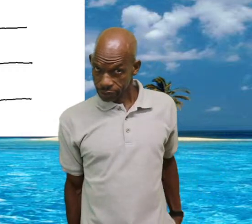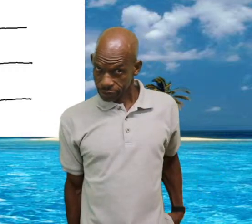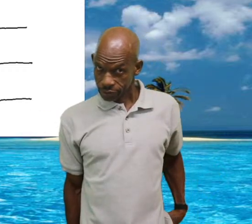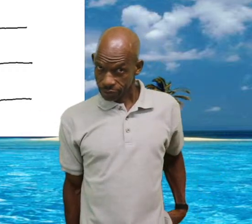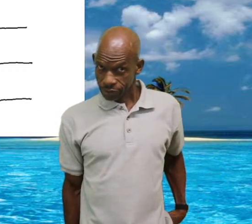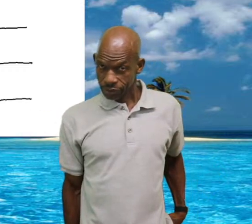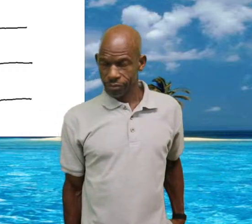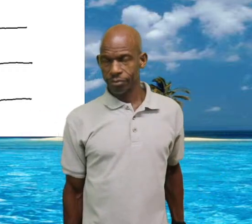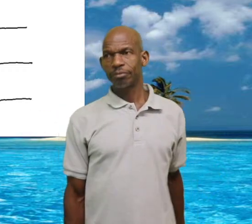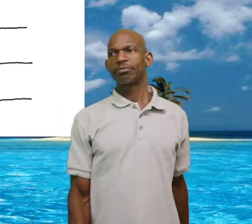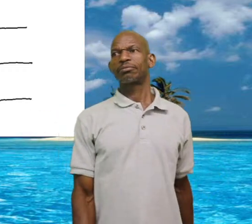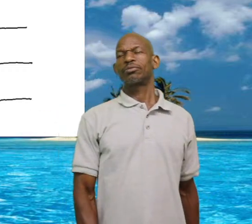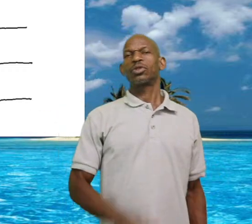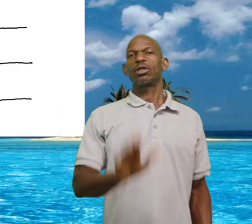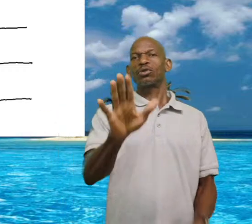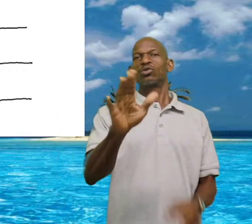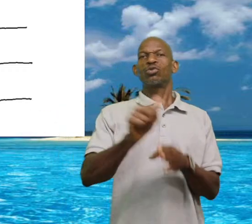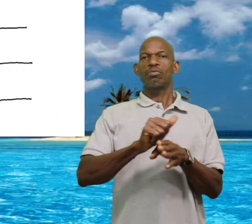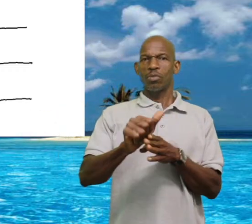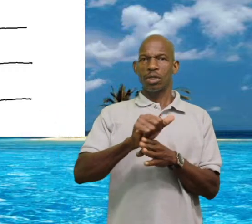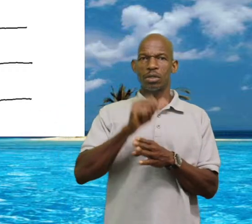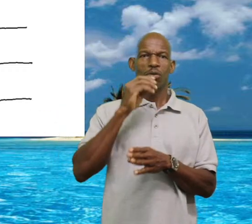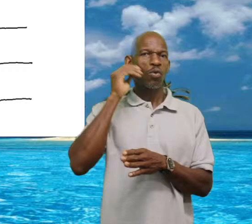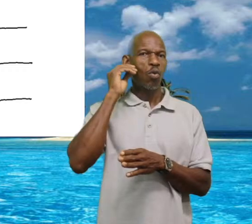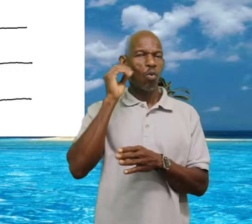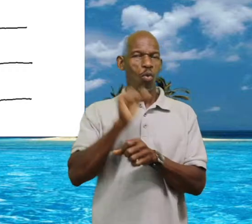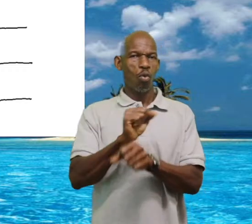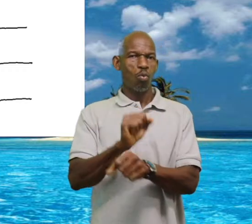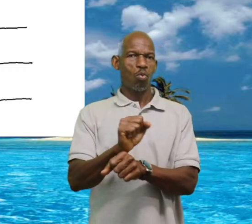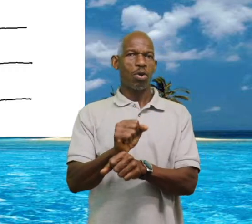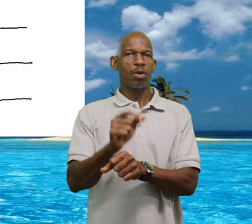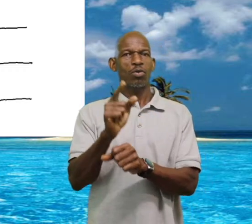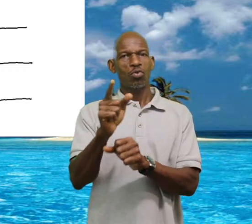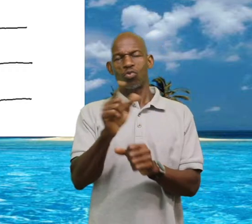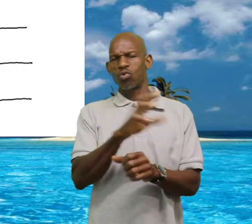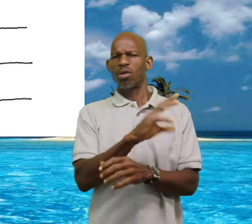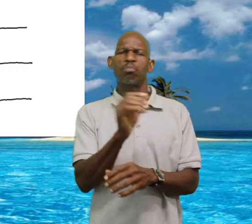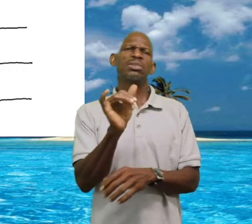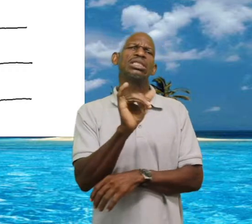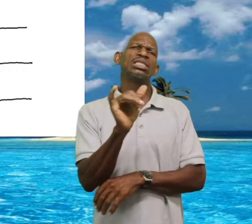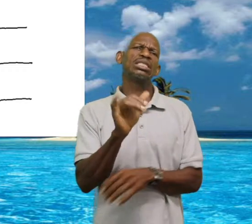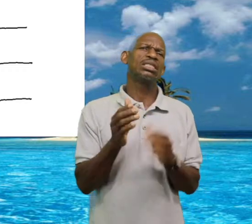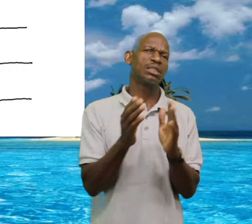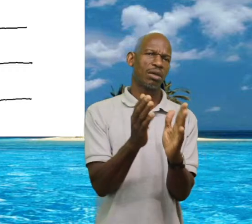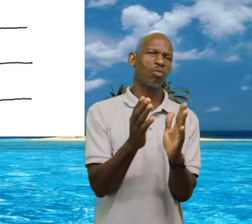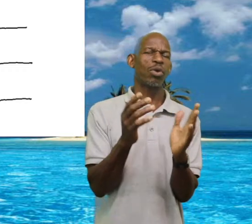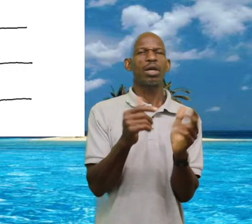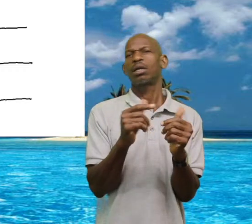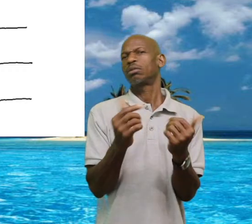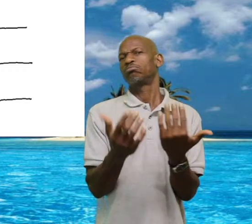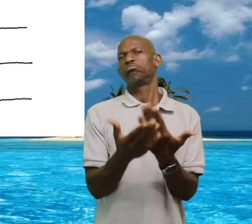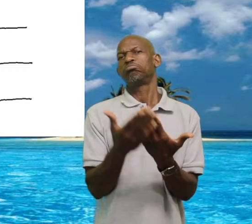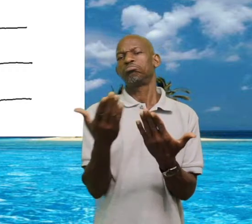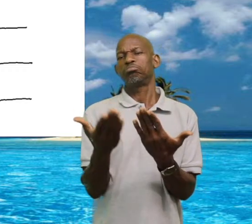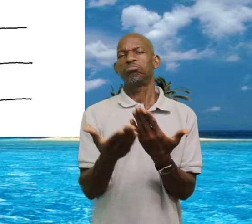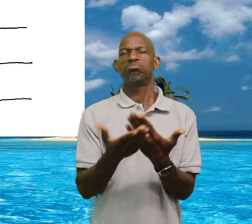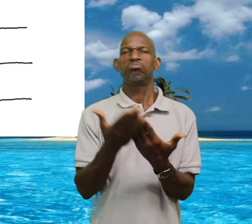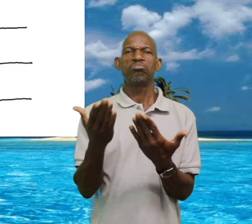So that is your practice. So all you have to do is follow what I did. All right, follow what I did to get